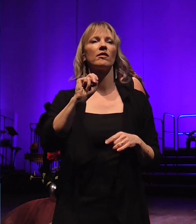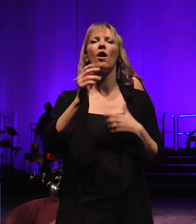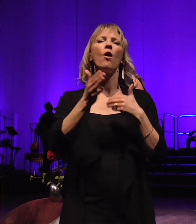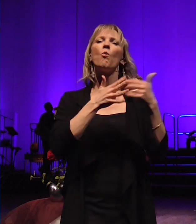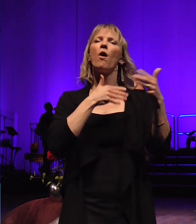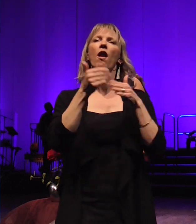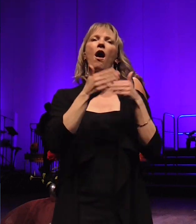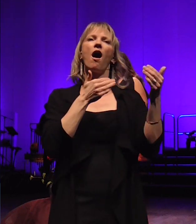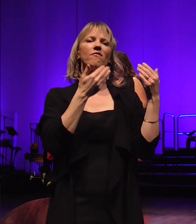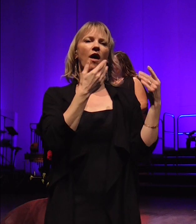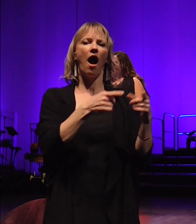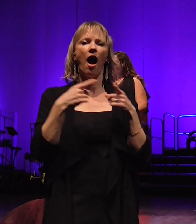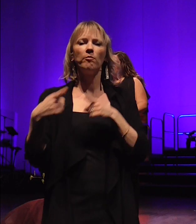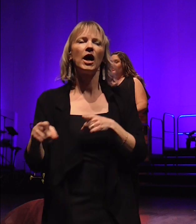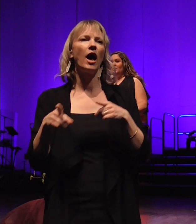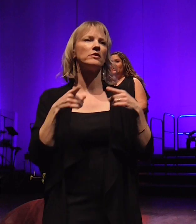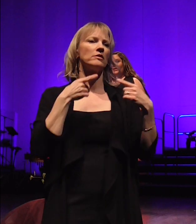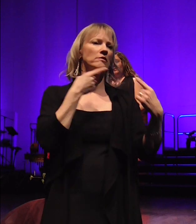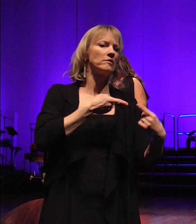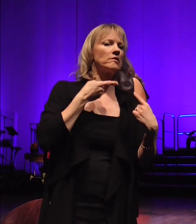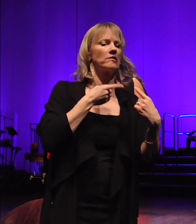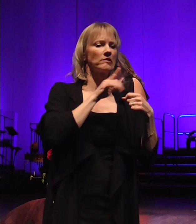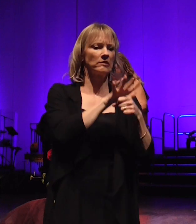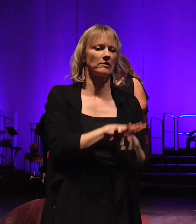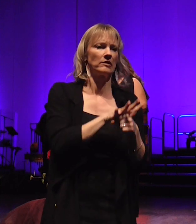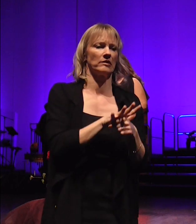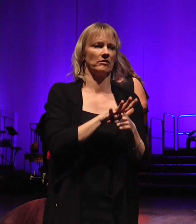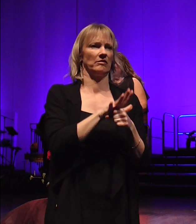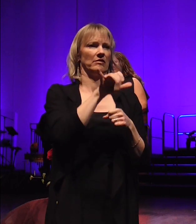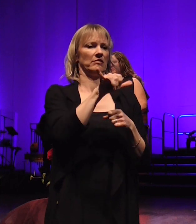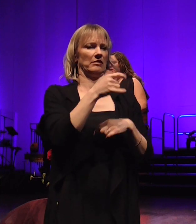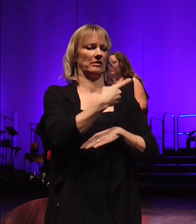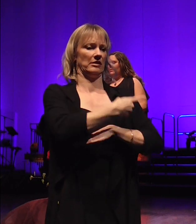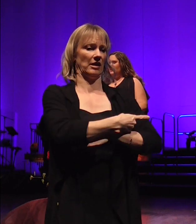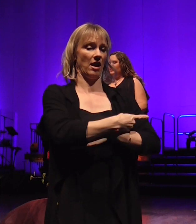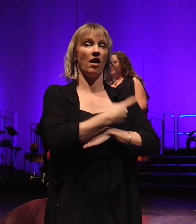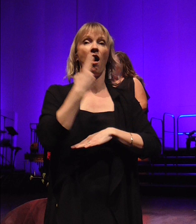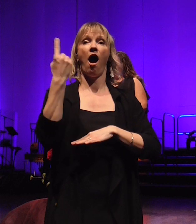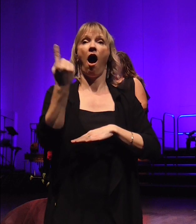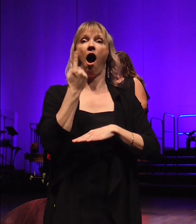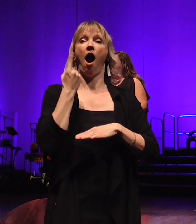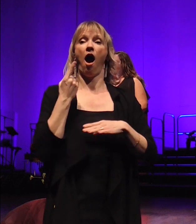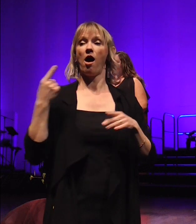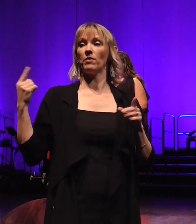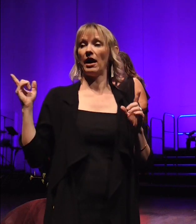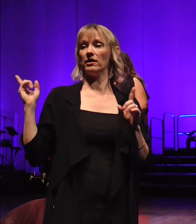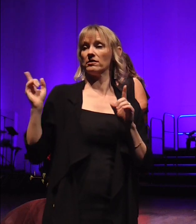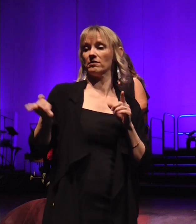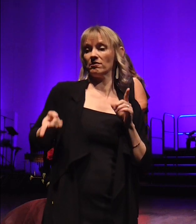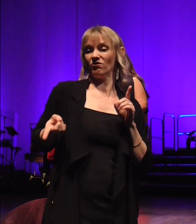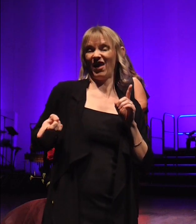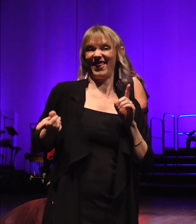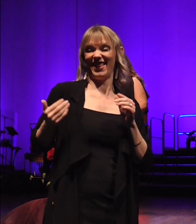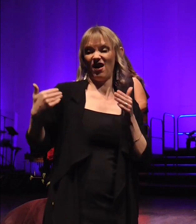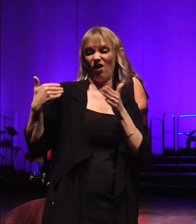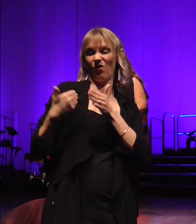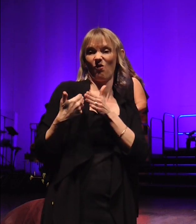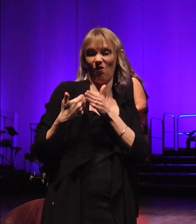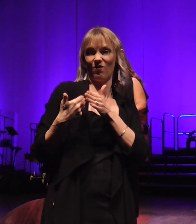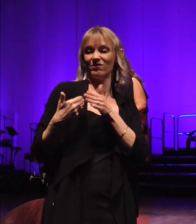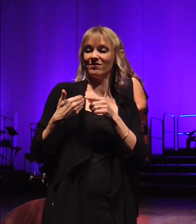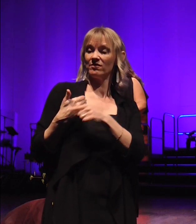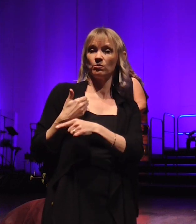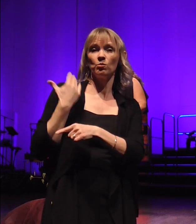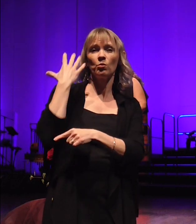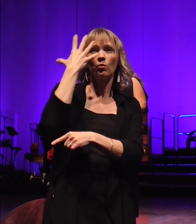Whatever may be the tensions and the stresses of a particular day, there is always lurking close at hand the trailing beauty